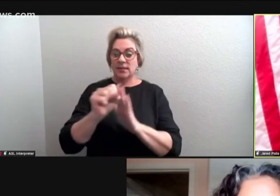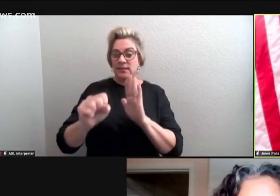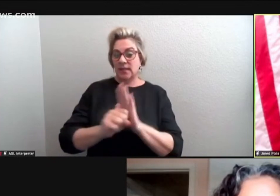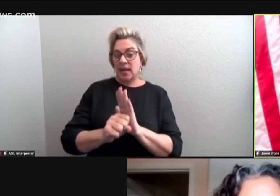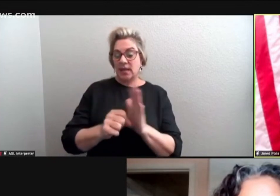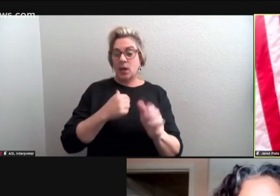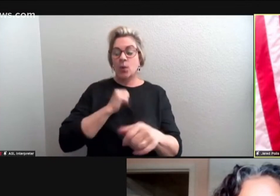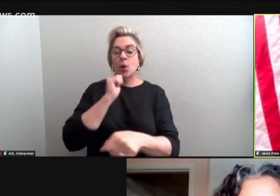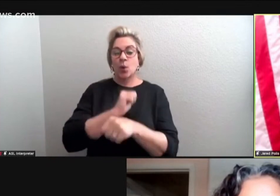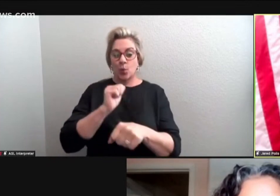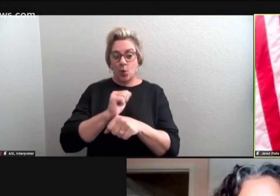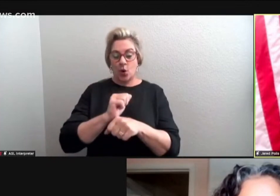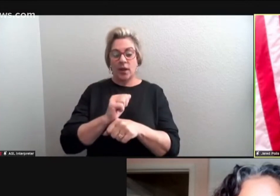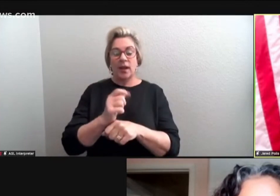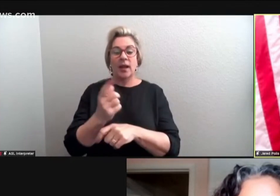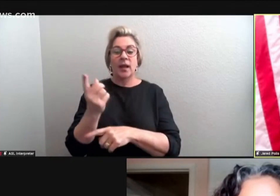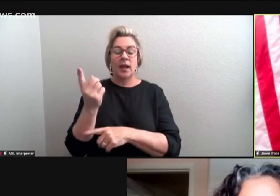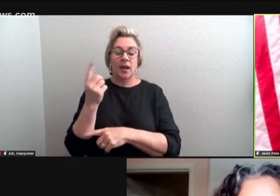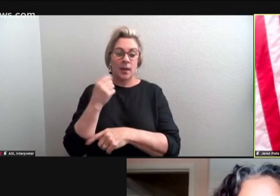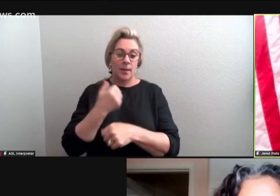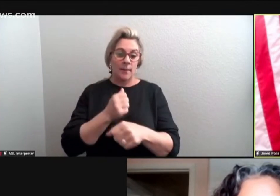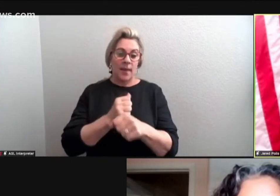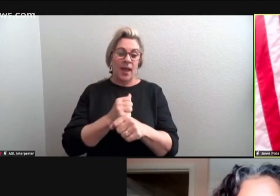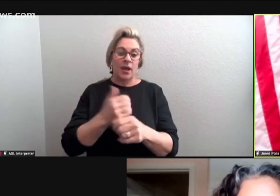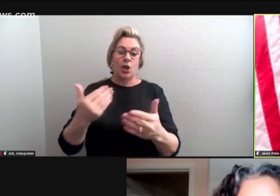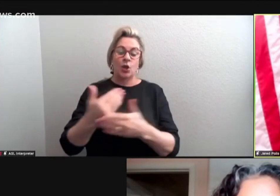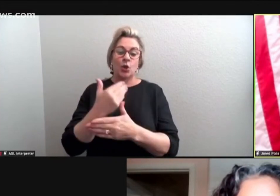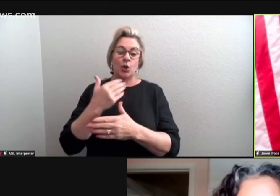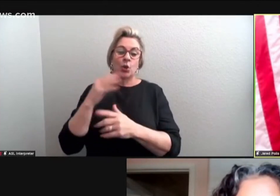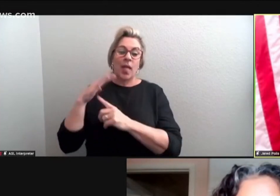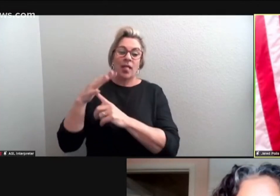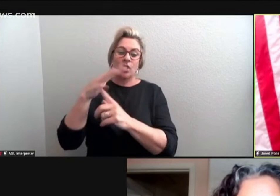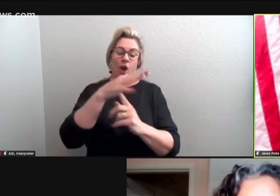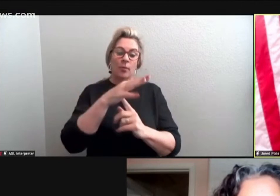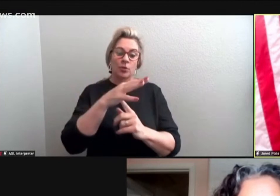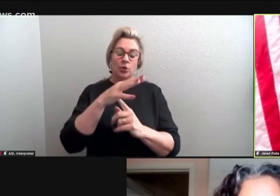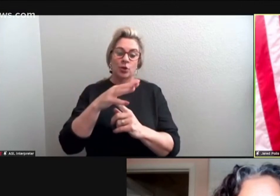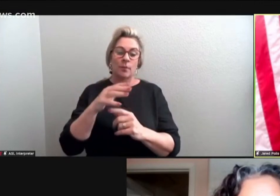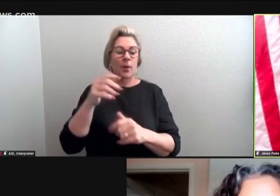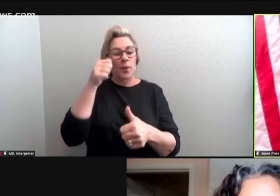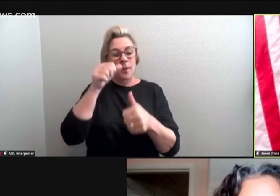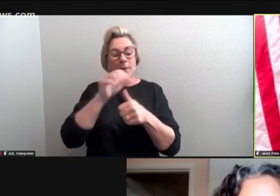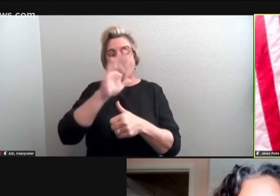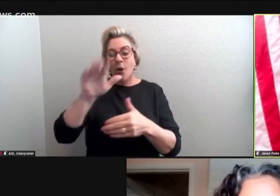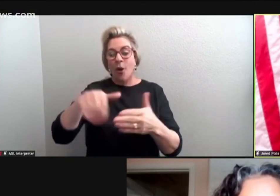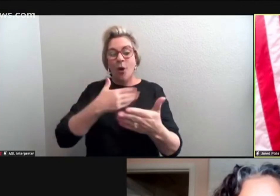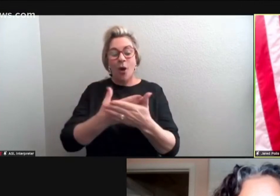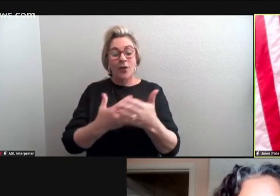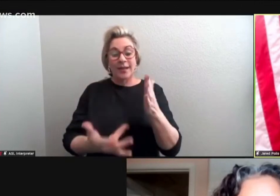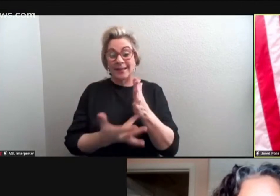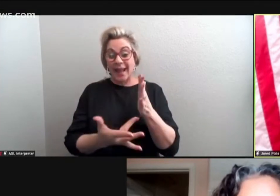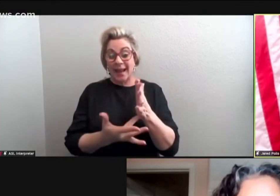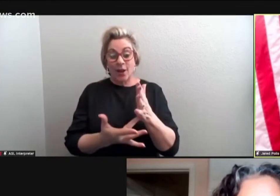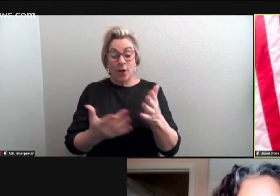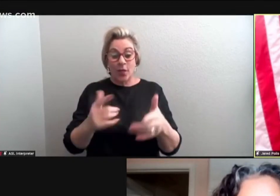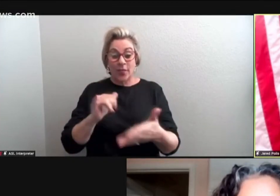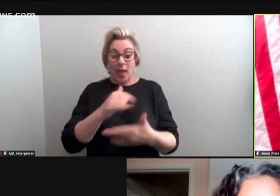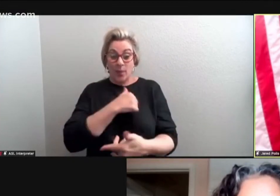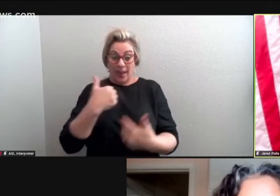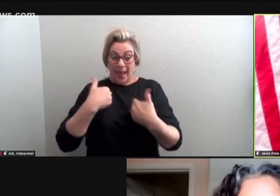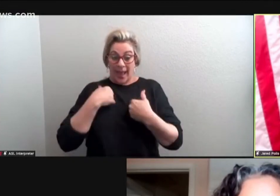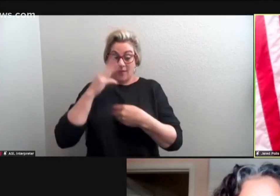additional, last year, a new Firehawk helicopter. But keep in mind that all of the technology in the arsenal of the